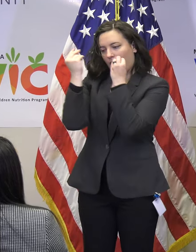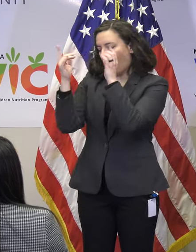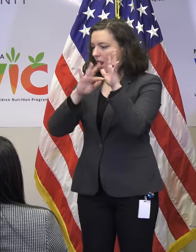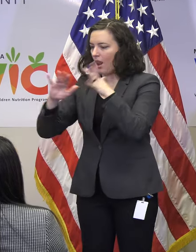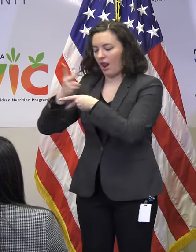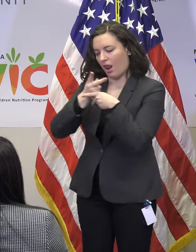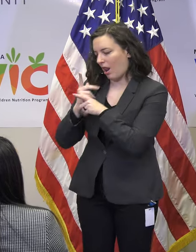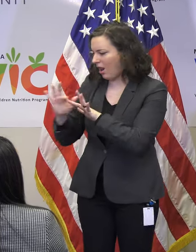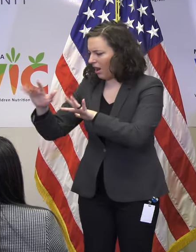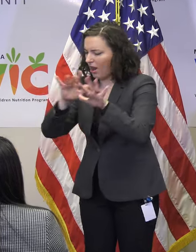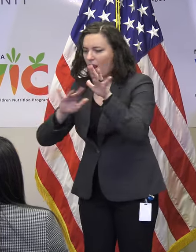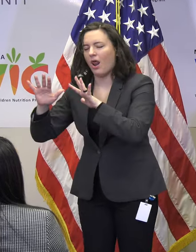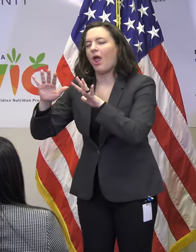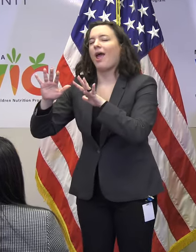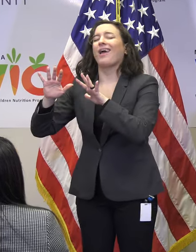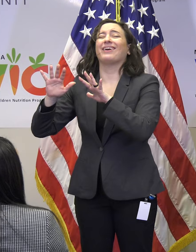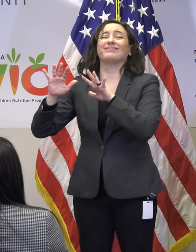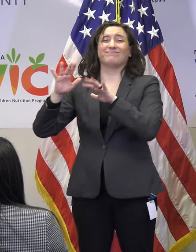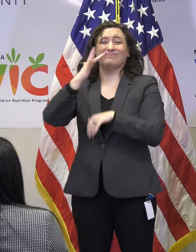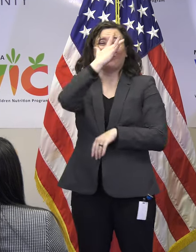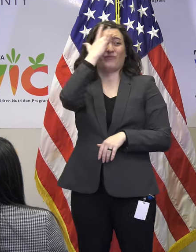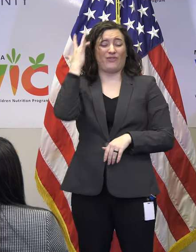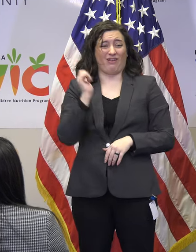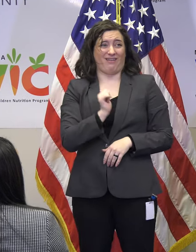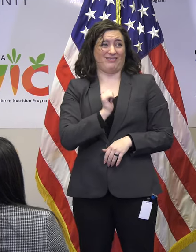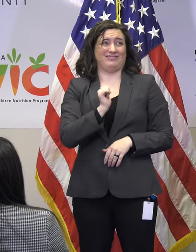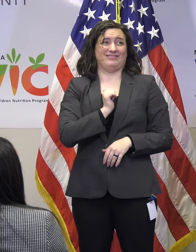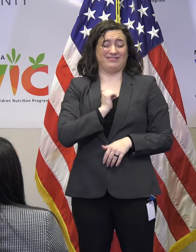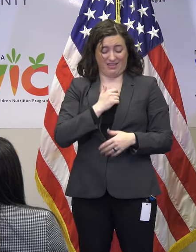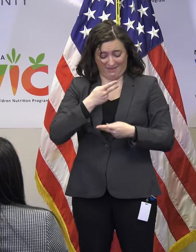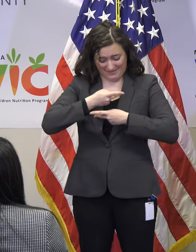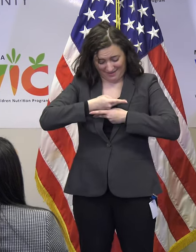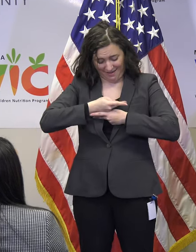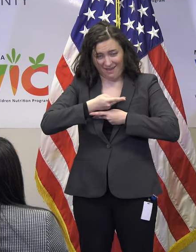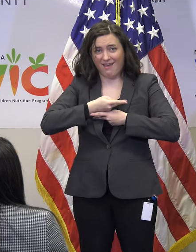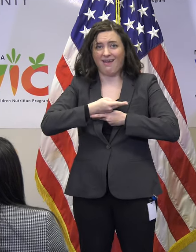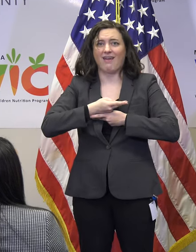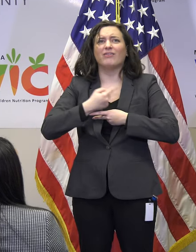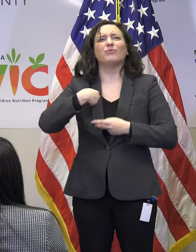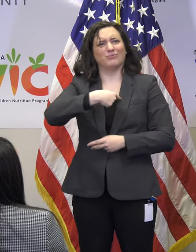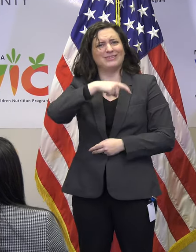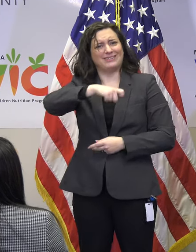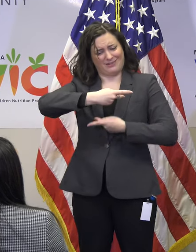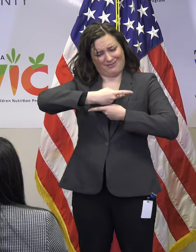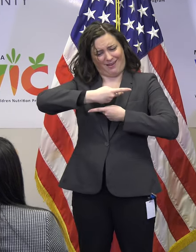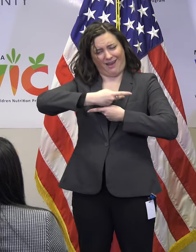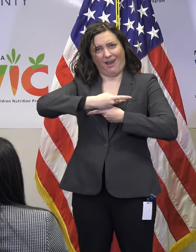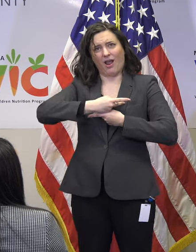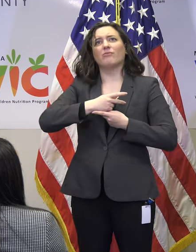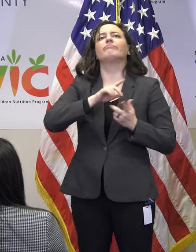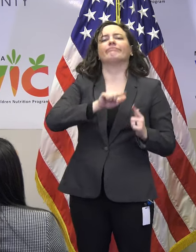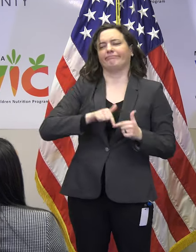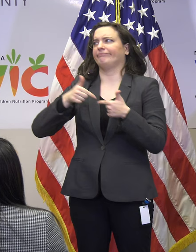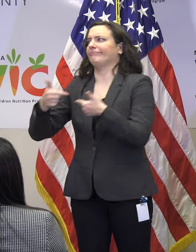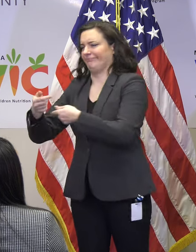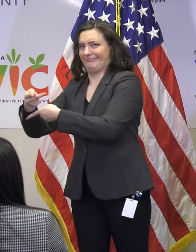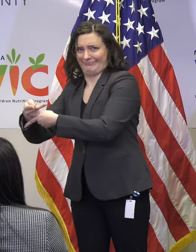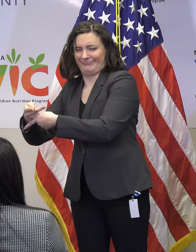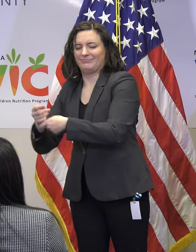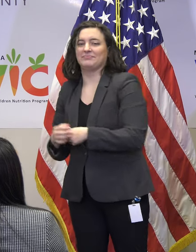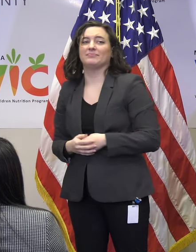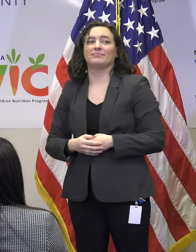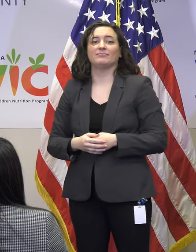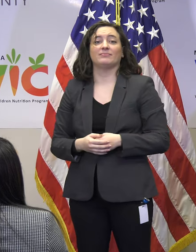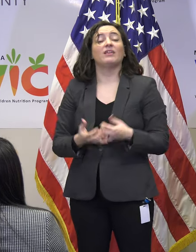and often sometimes we forget to take care of ourselves in order to take care of others as well. My family and I are eating